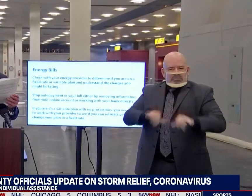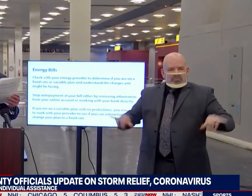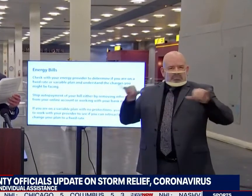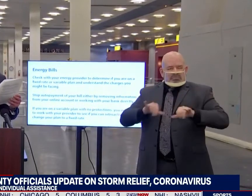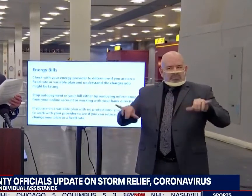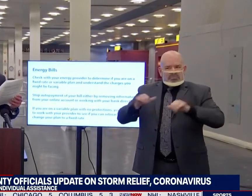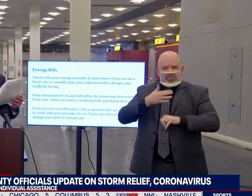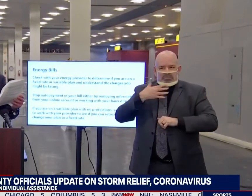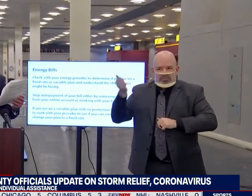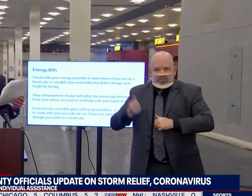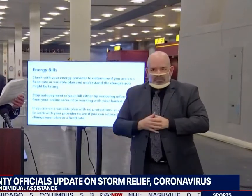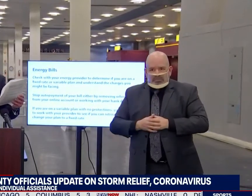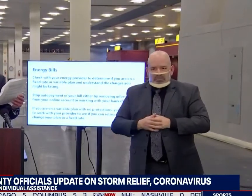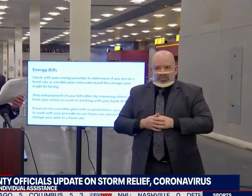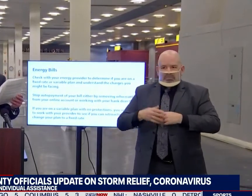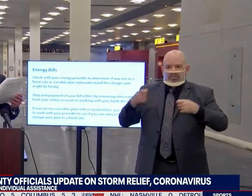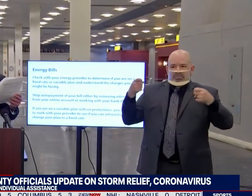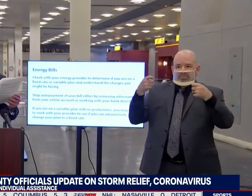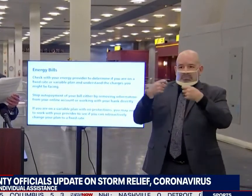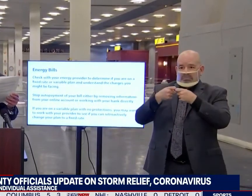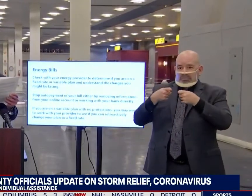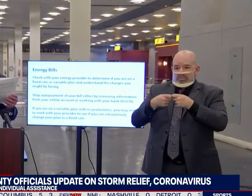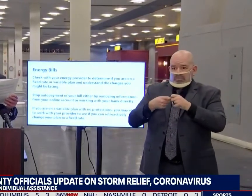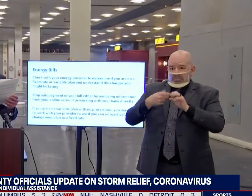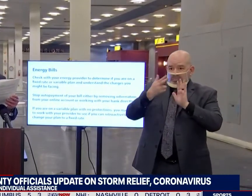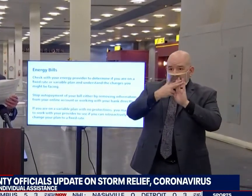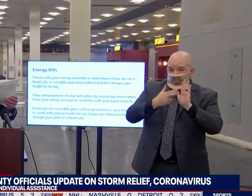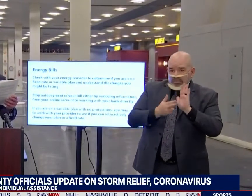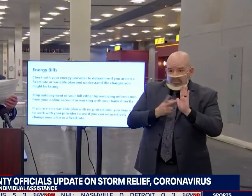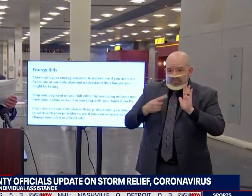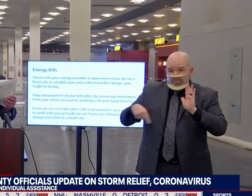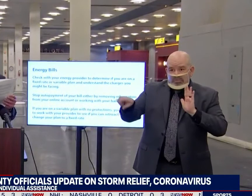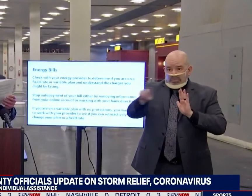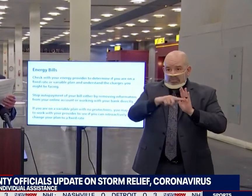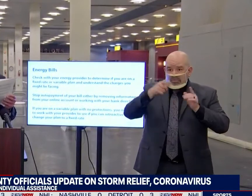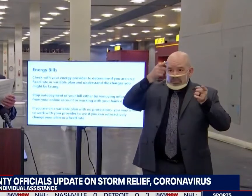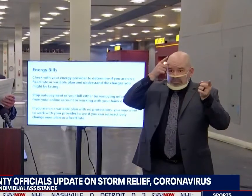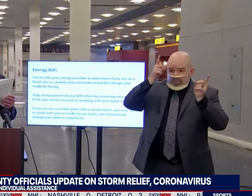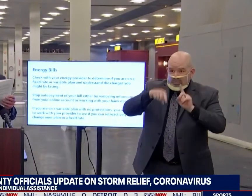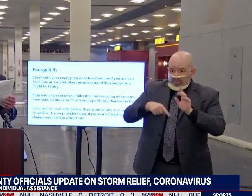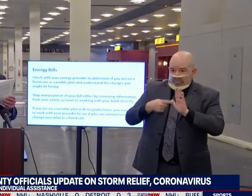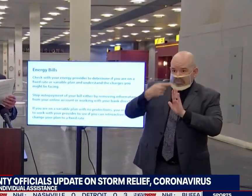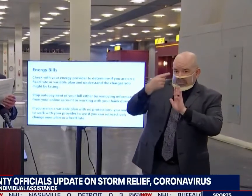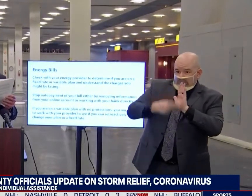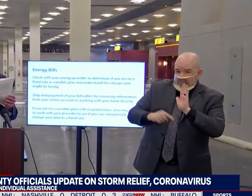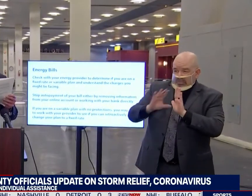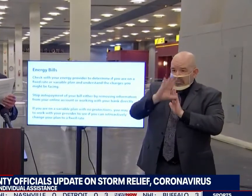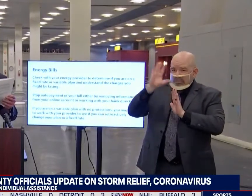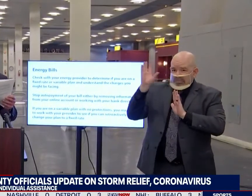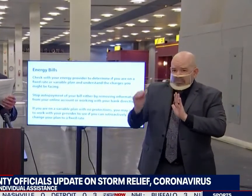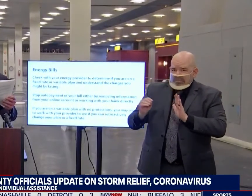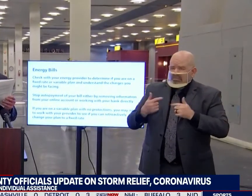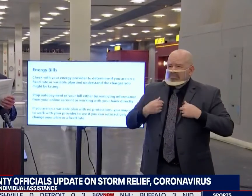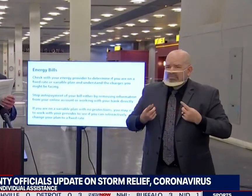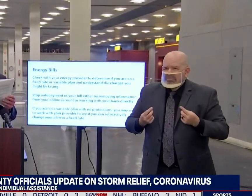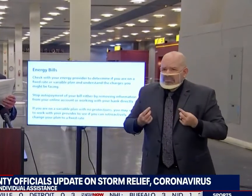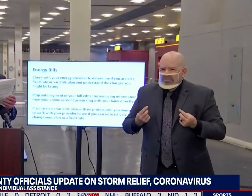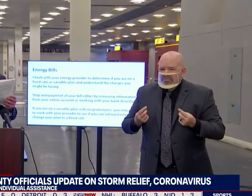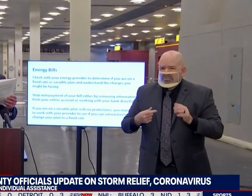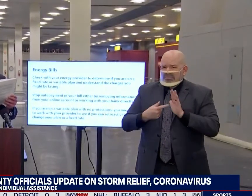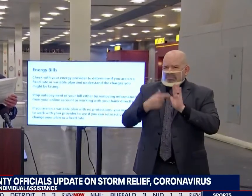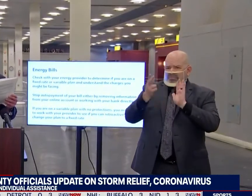contracts because when you get an energy contract, you and and here's how you want to do that. You can educate yourself